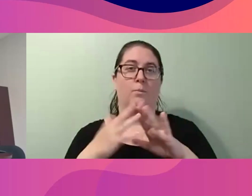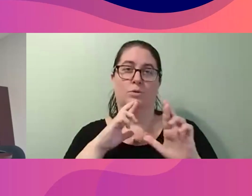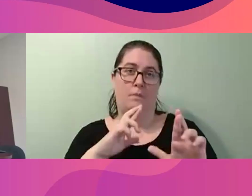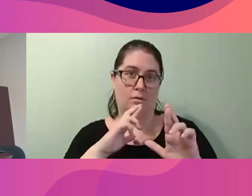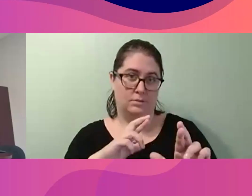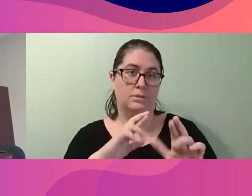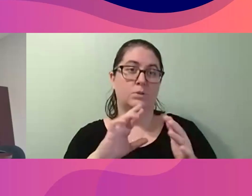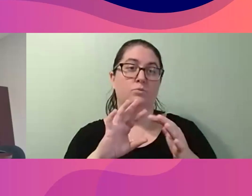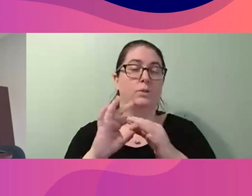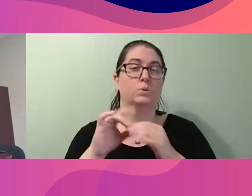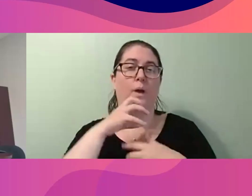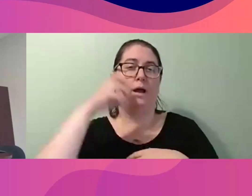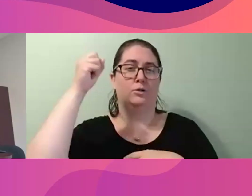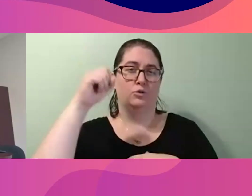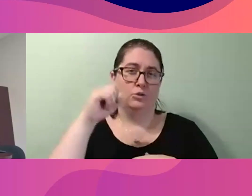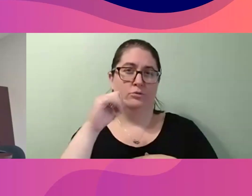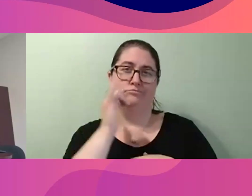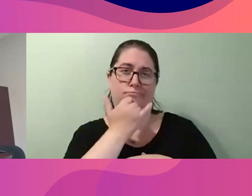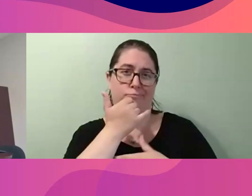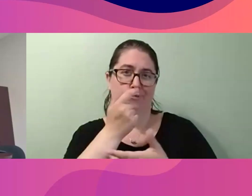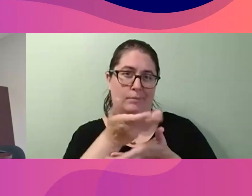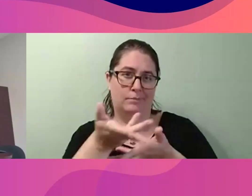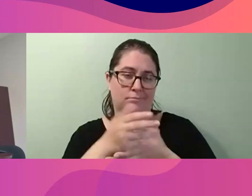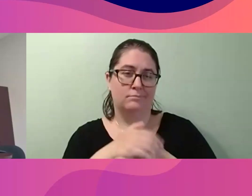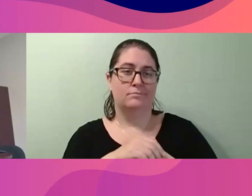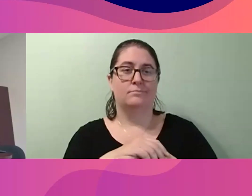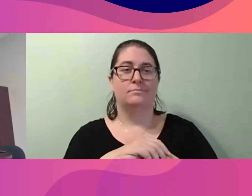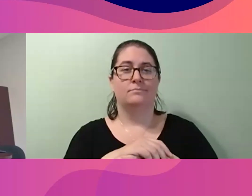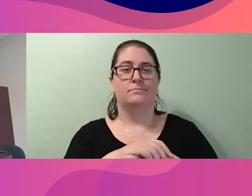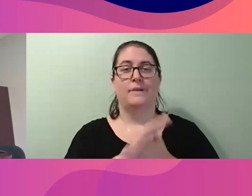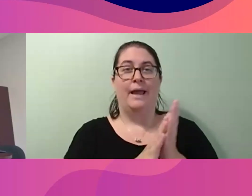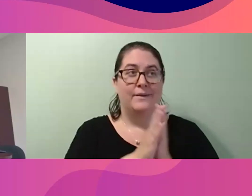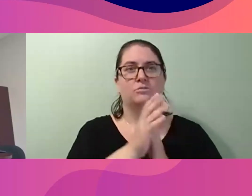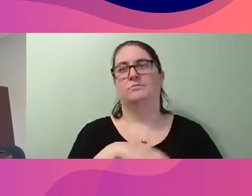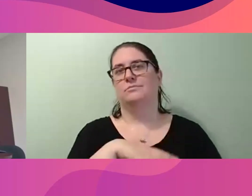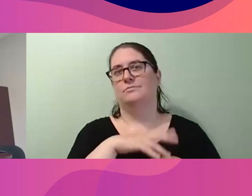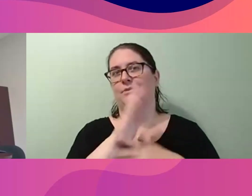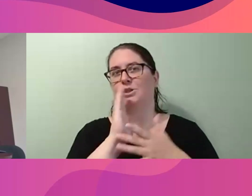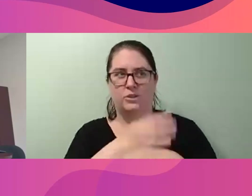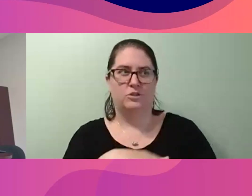responses to elder mistreatment, innovations, interventions, and lessons learned.